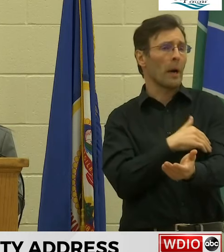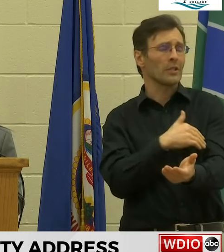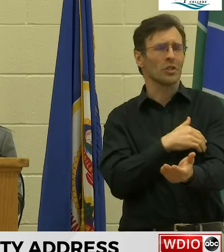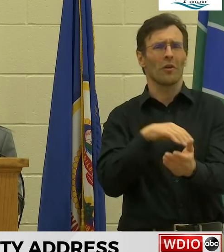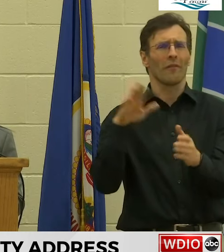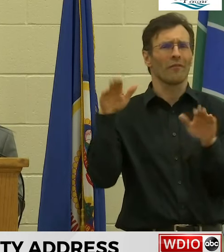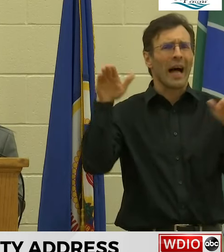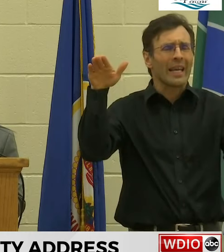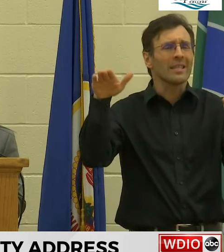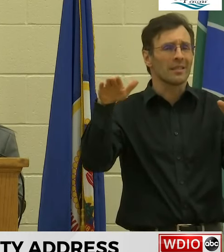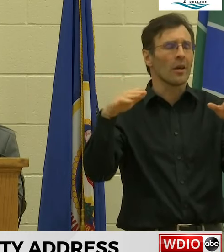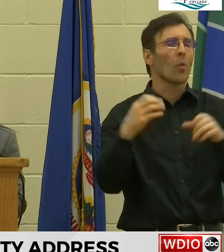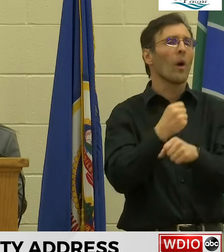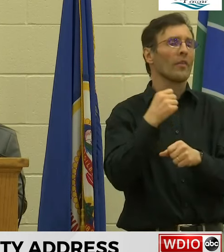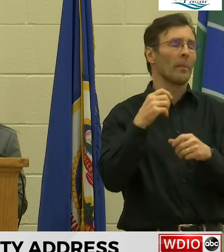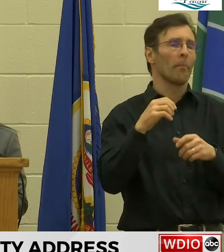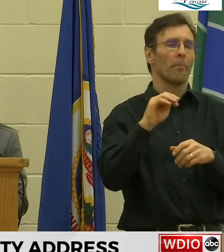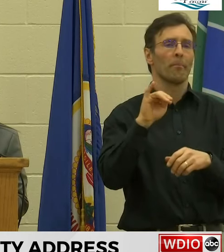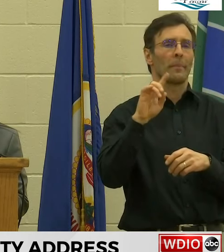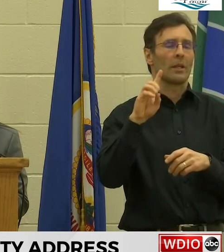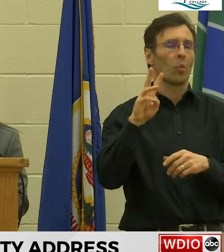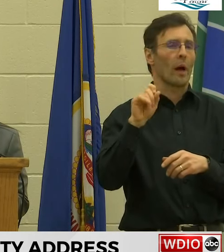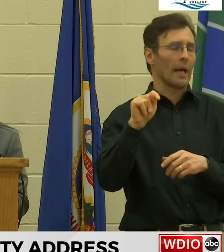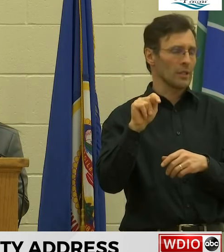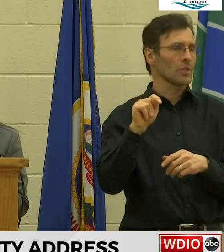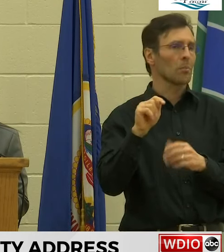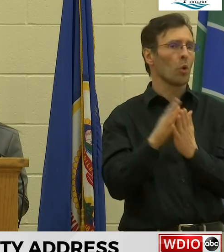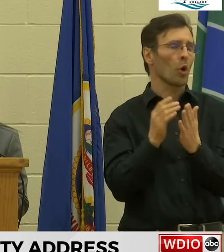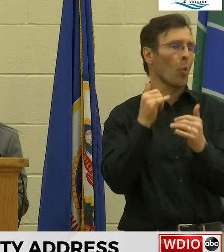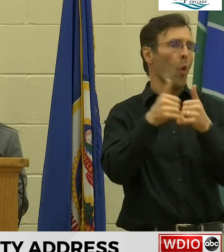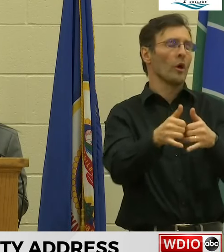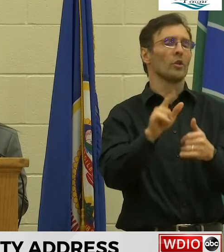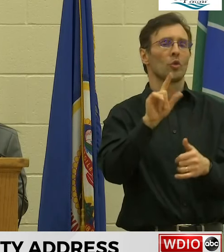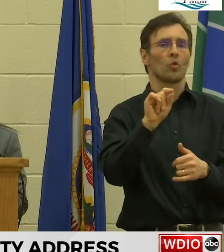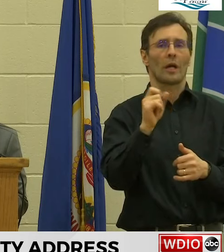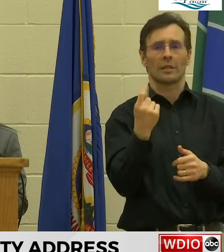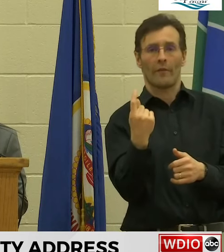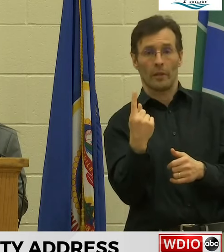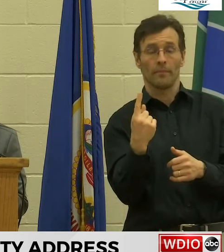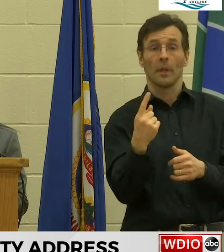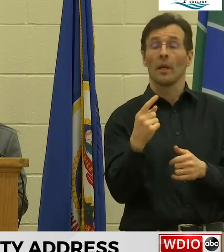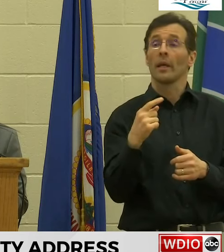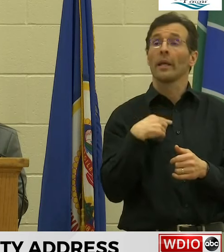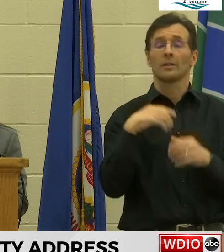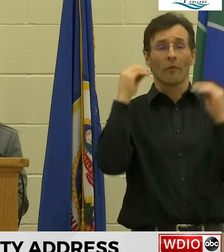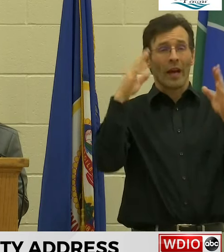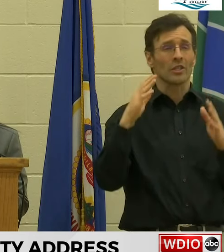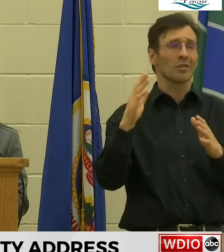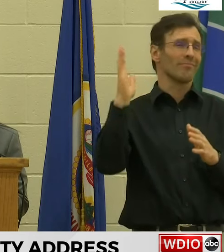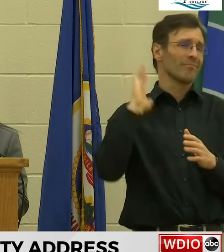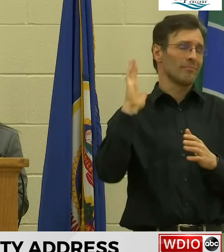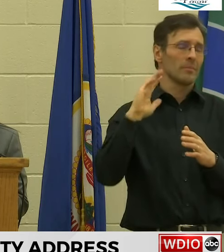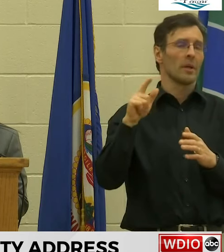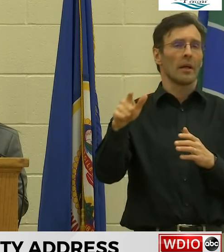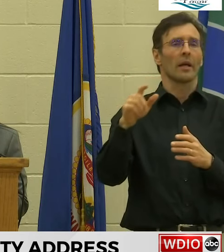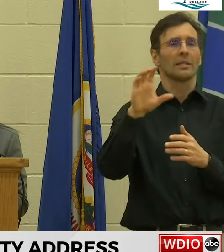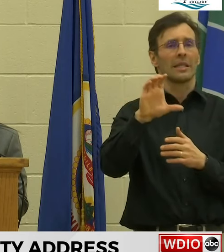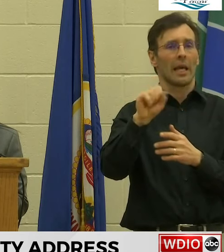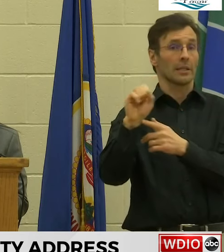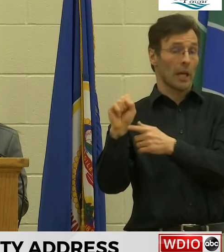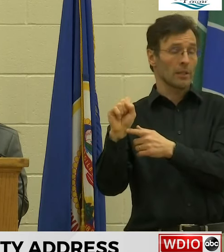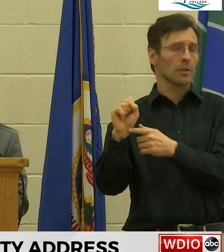in 2011. Gary is Professor Emeritus at the College of St. Scholastica, where he continues to teach about